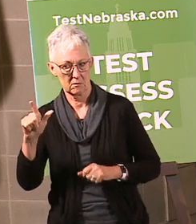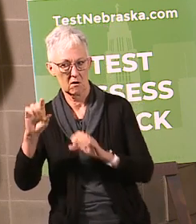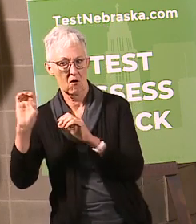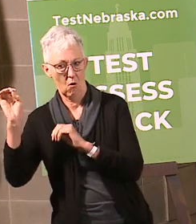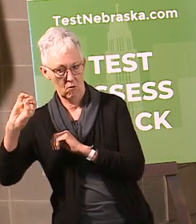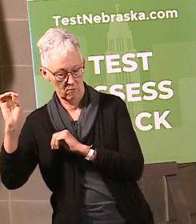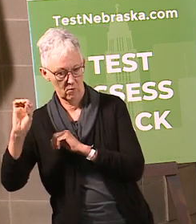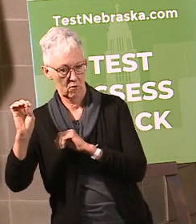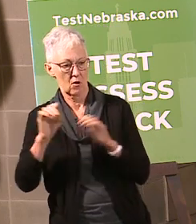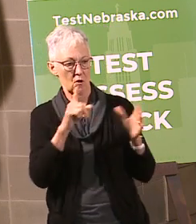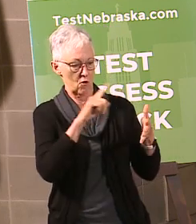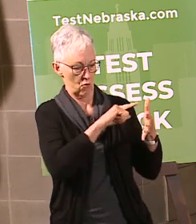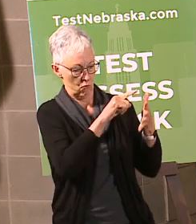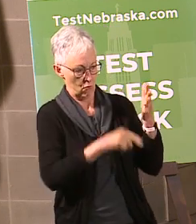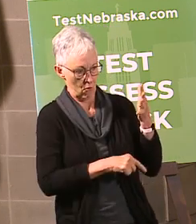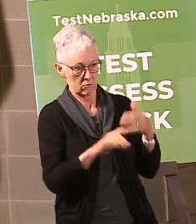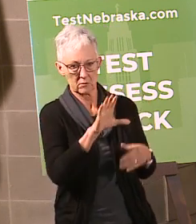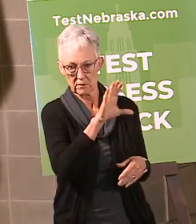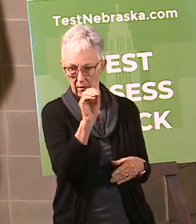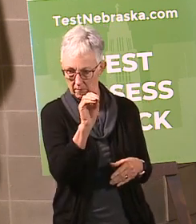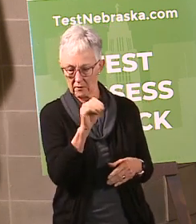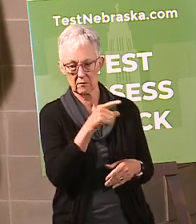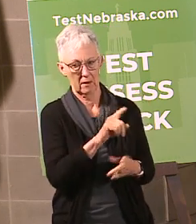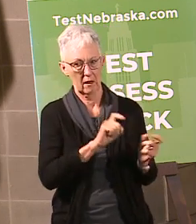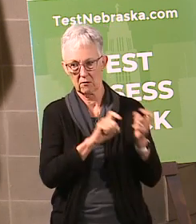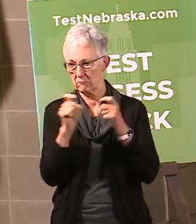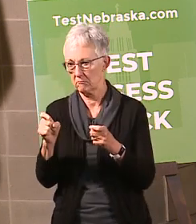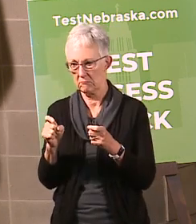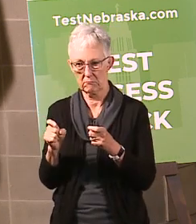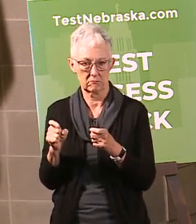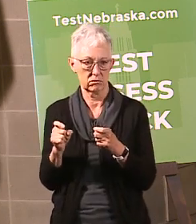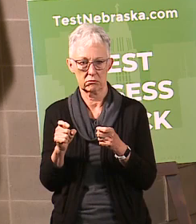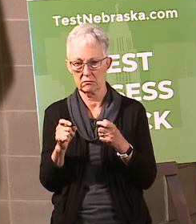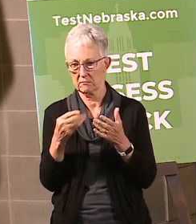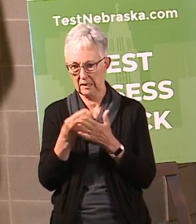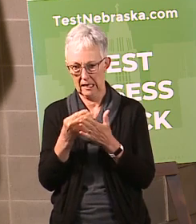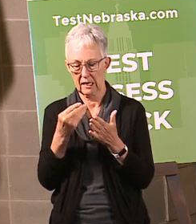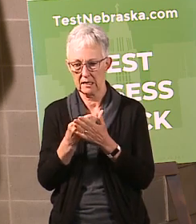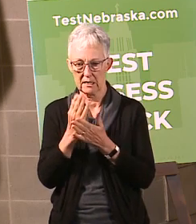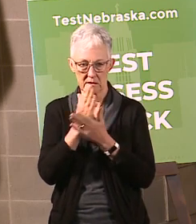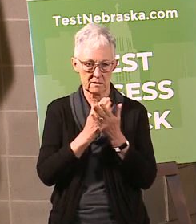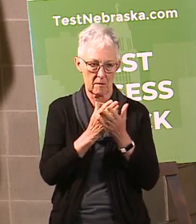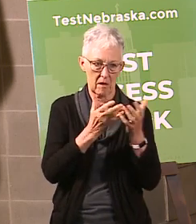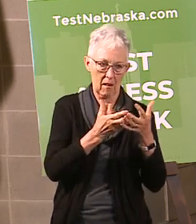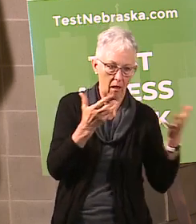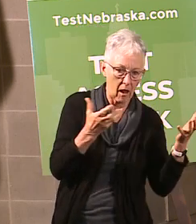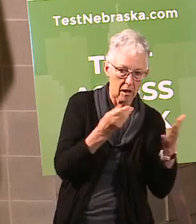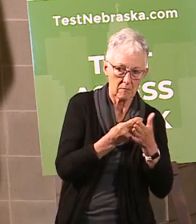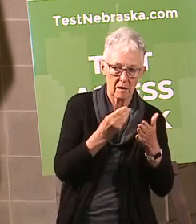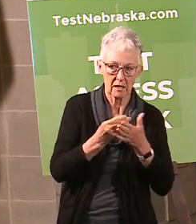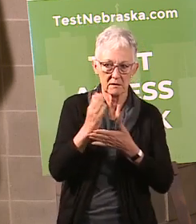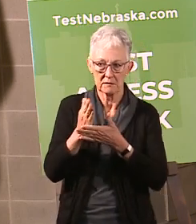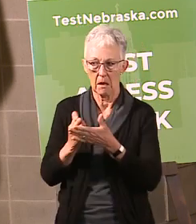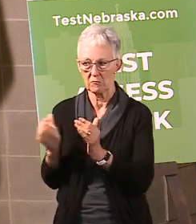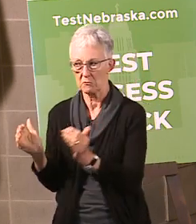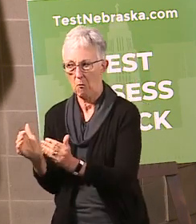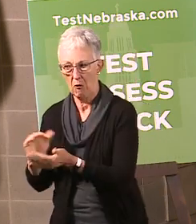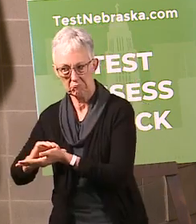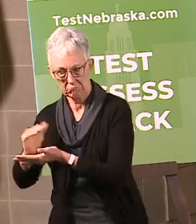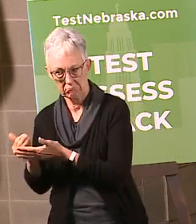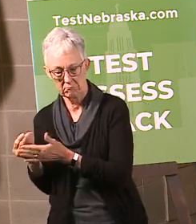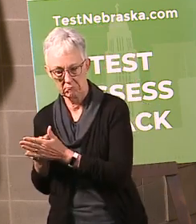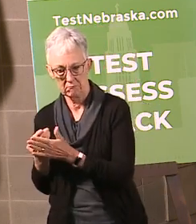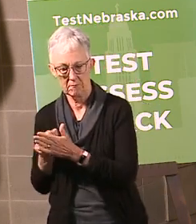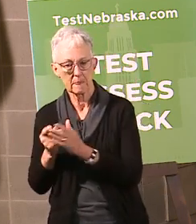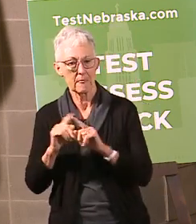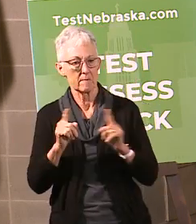have made donations, big and small, and really made an impact for what we can provide. And if you want more information on those, you